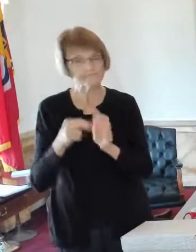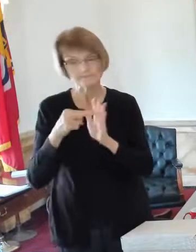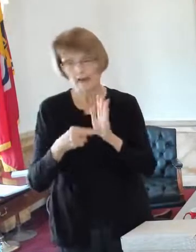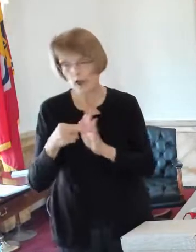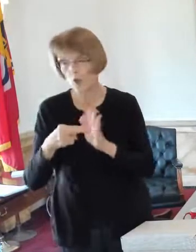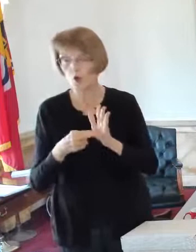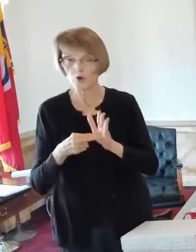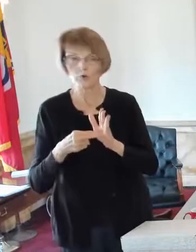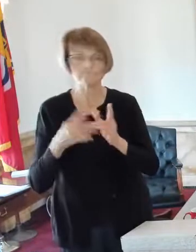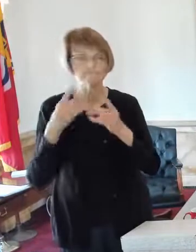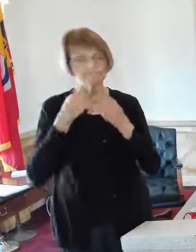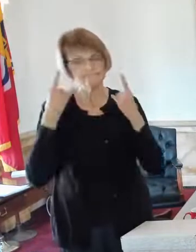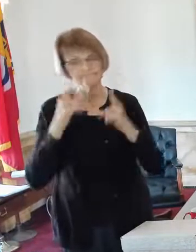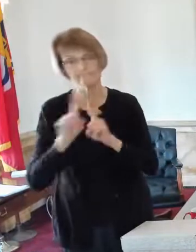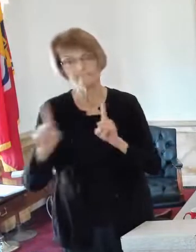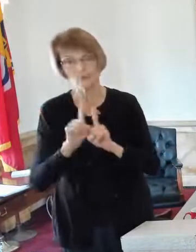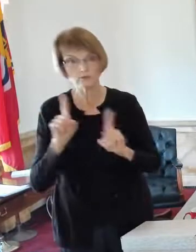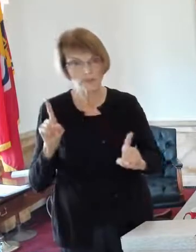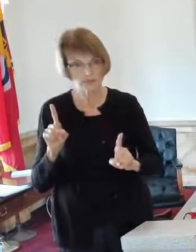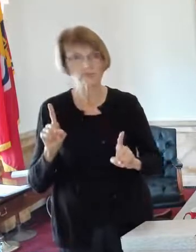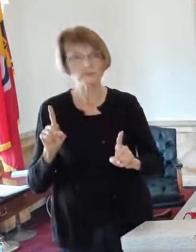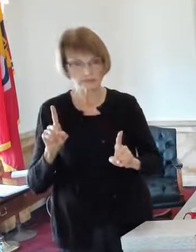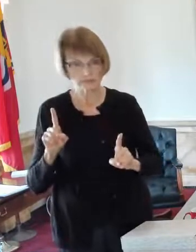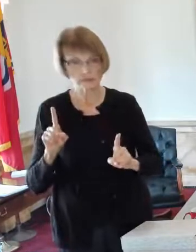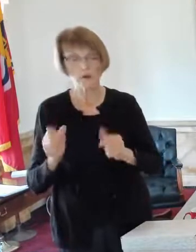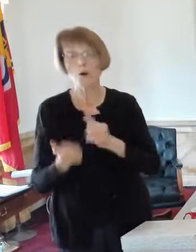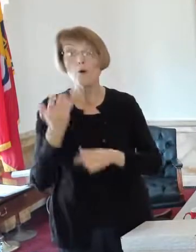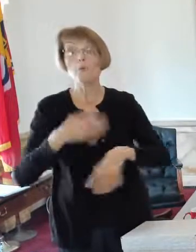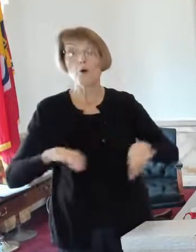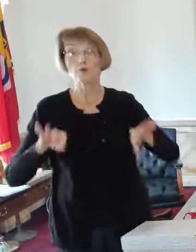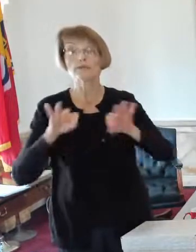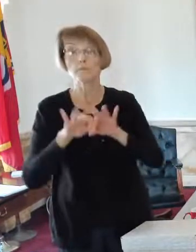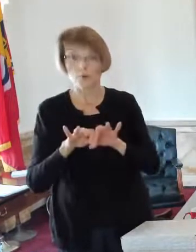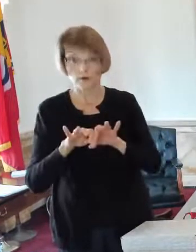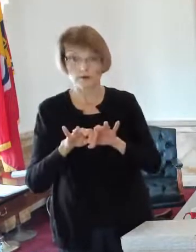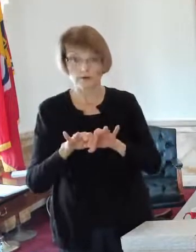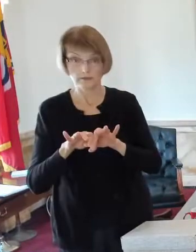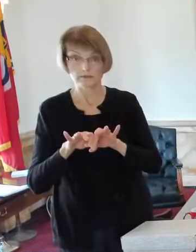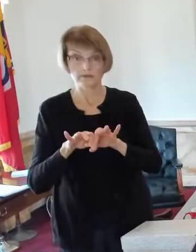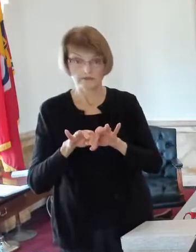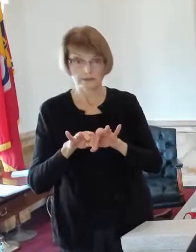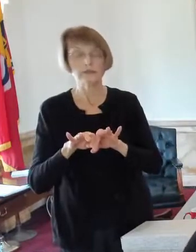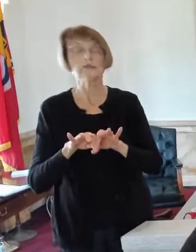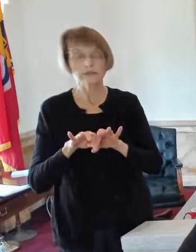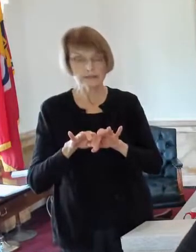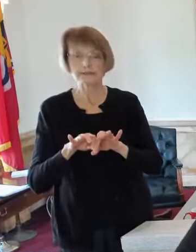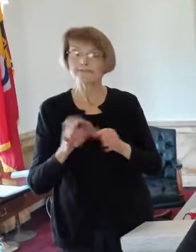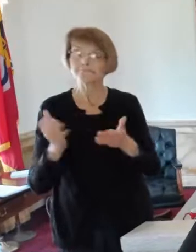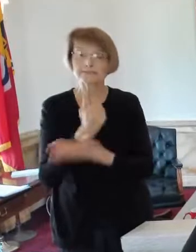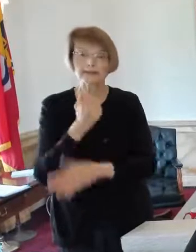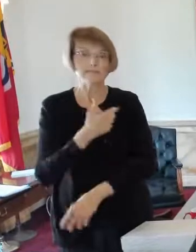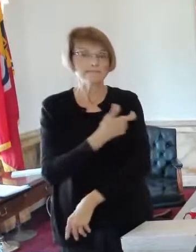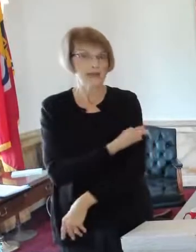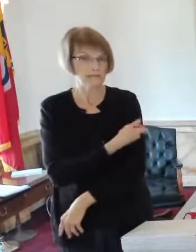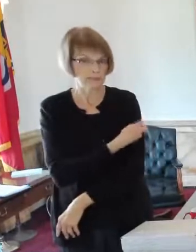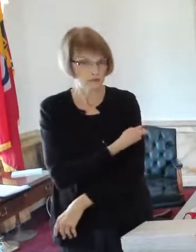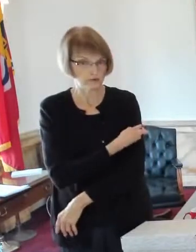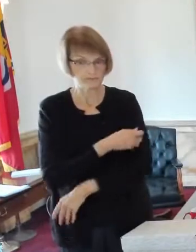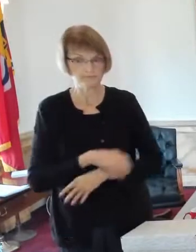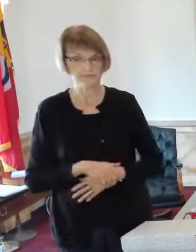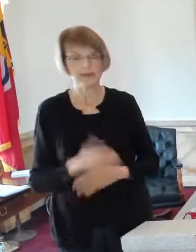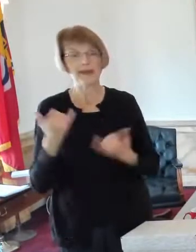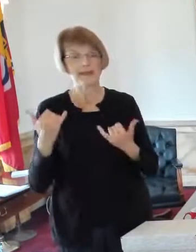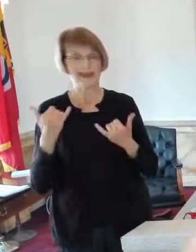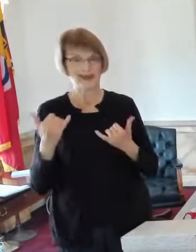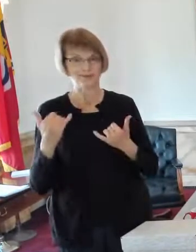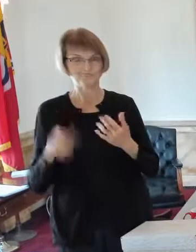masks, be socially distanced, and most importantly, we have to get vaccinated, which leads me into